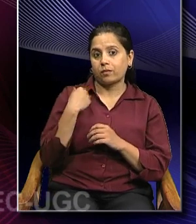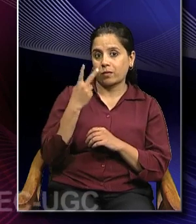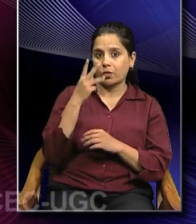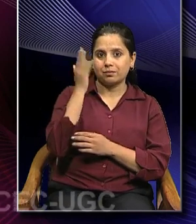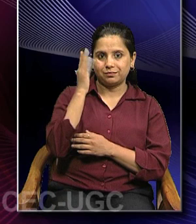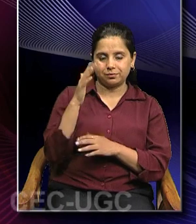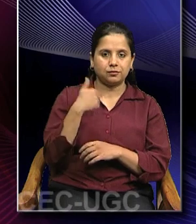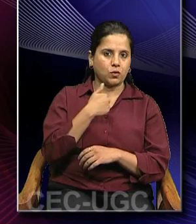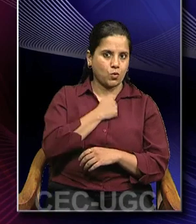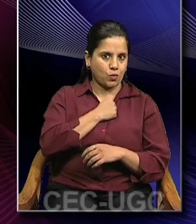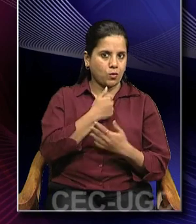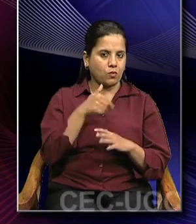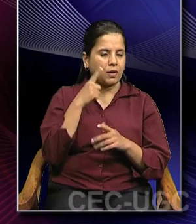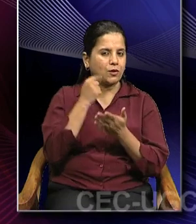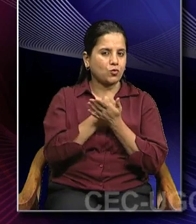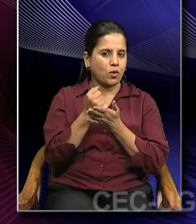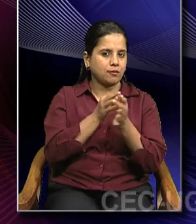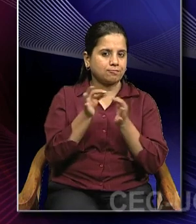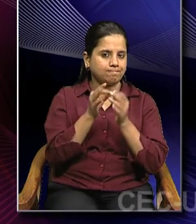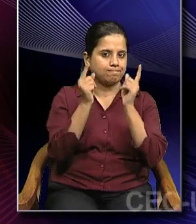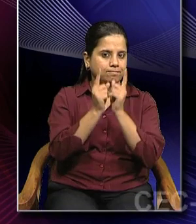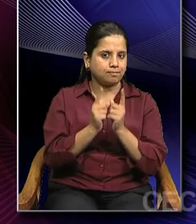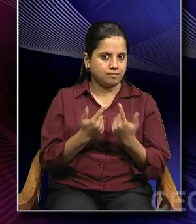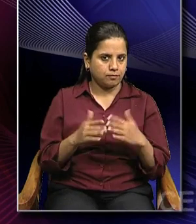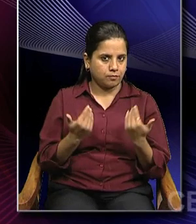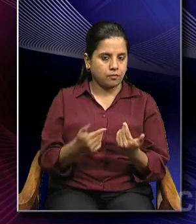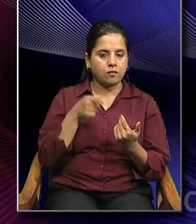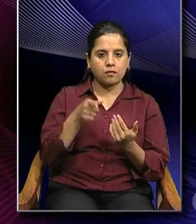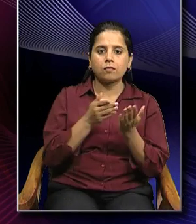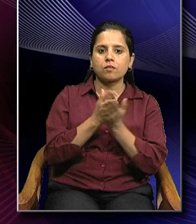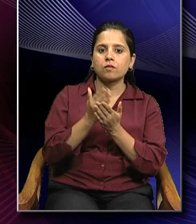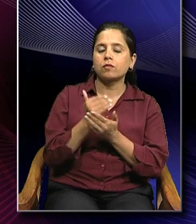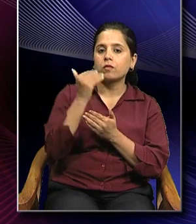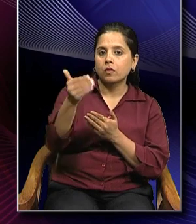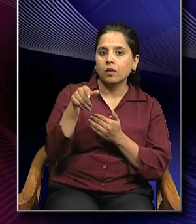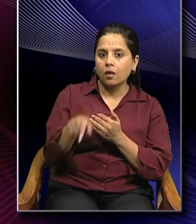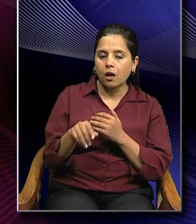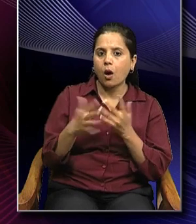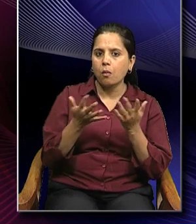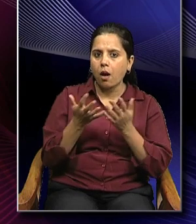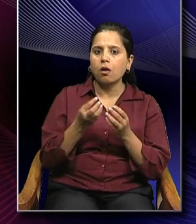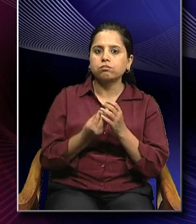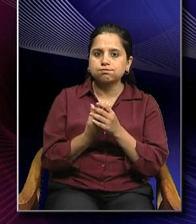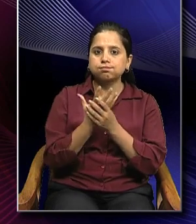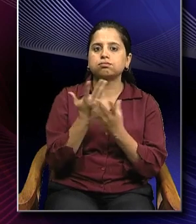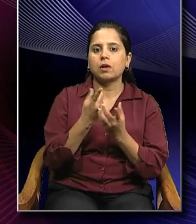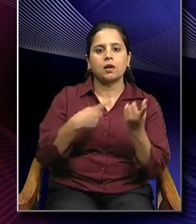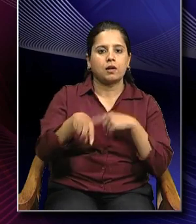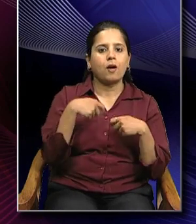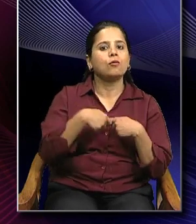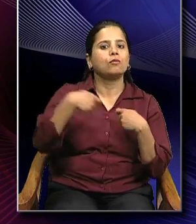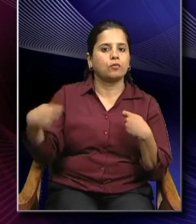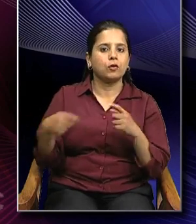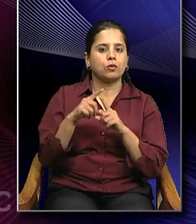lectures of mine, I tried to give you a brief introduction of the way marketing has evolved, and now we will be extending